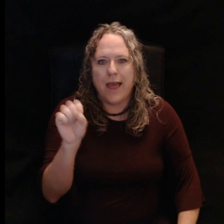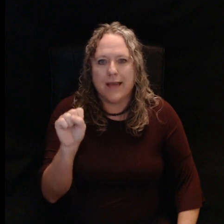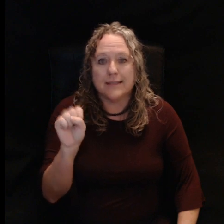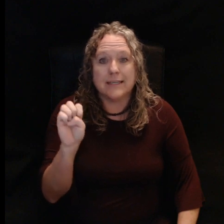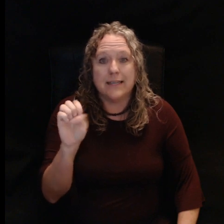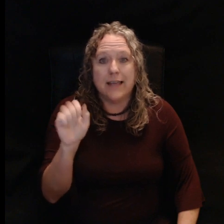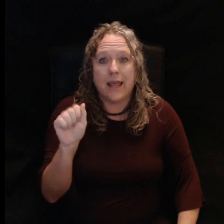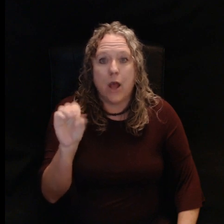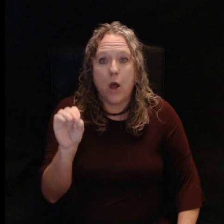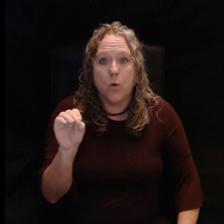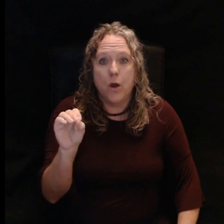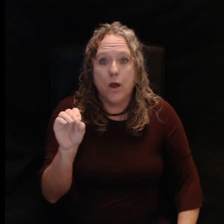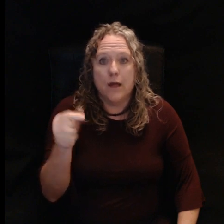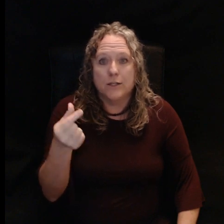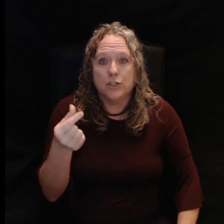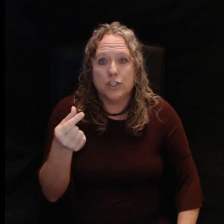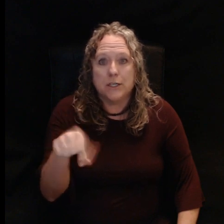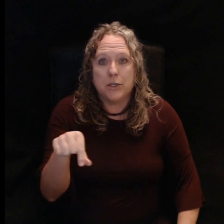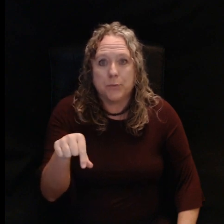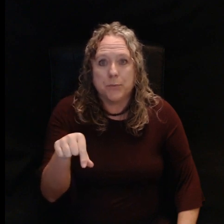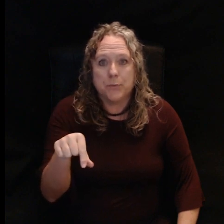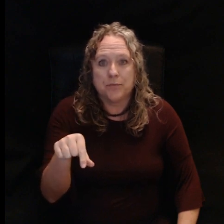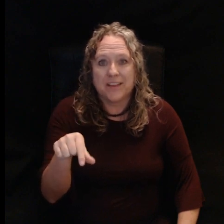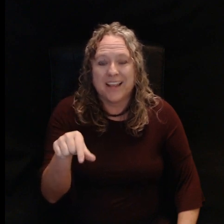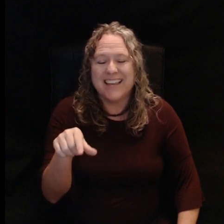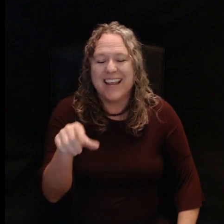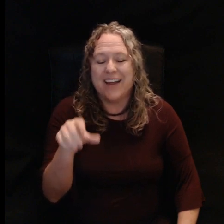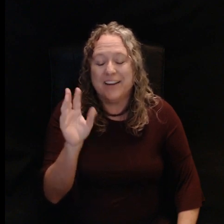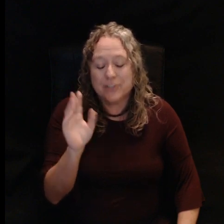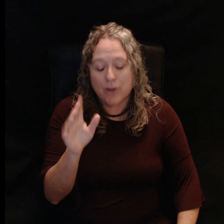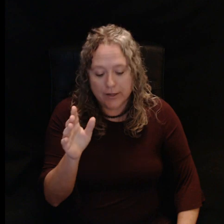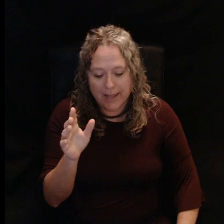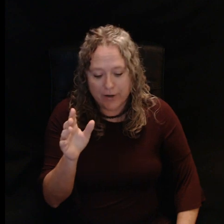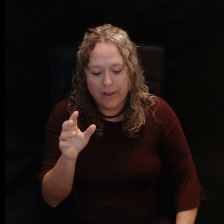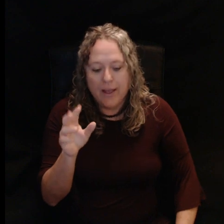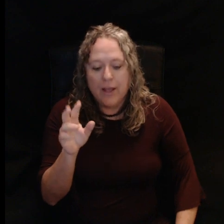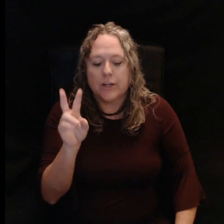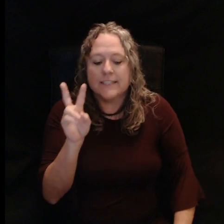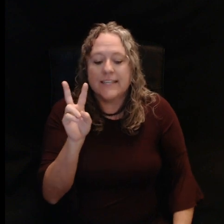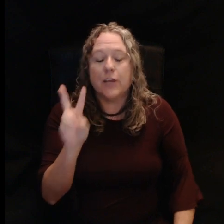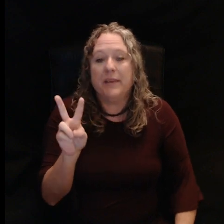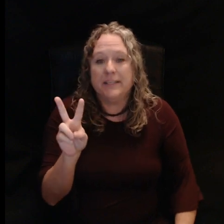S, E, A, O. G, Q. Now here's a hard letter. You're going to take your peace